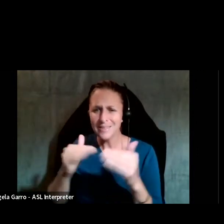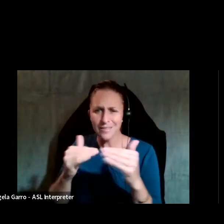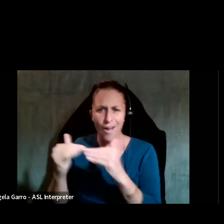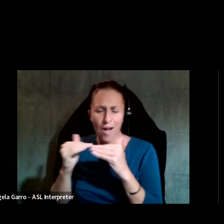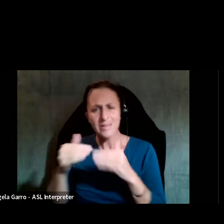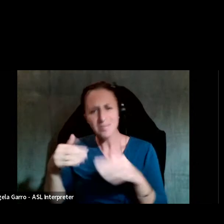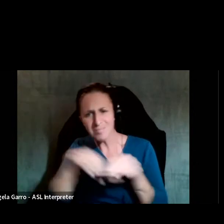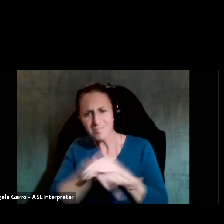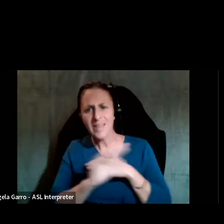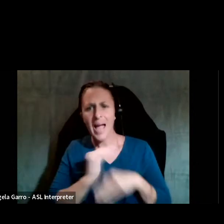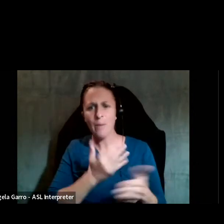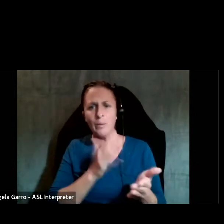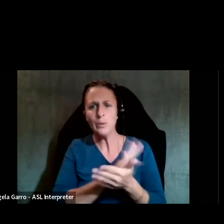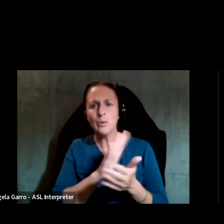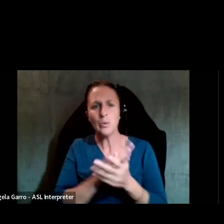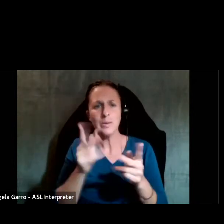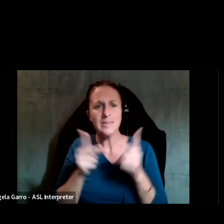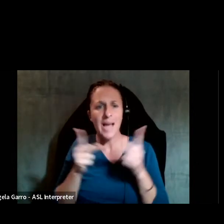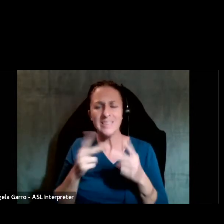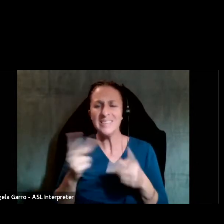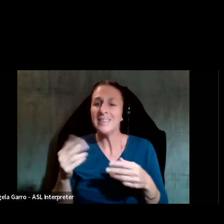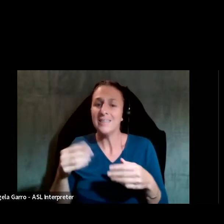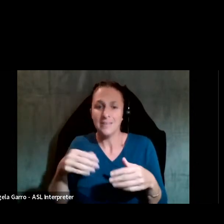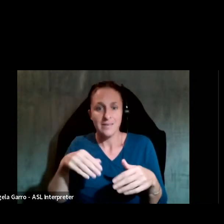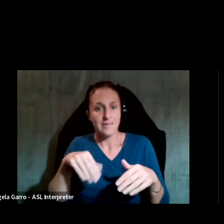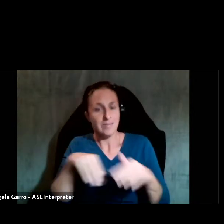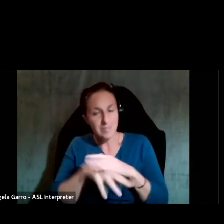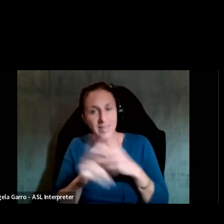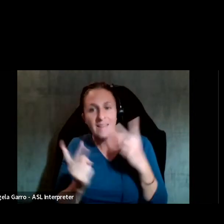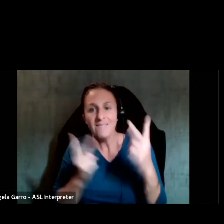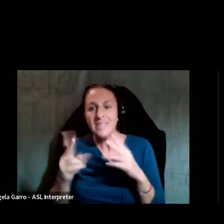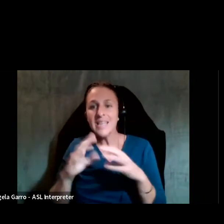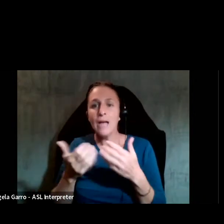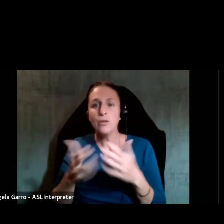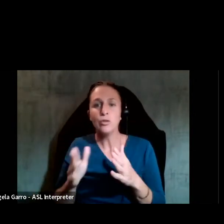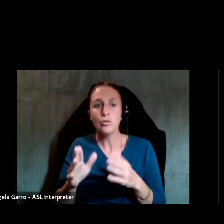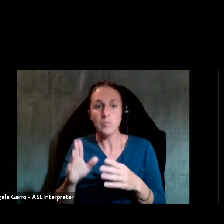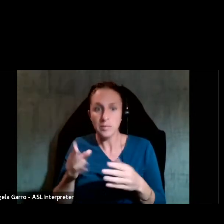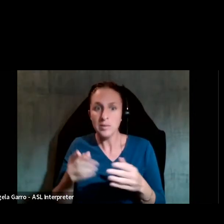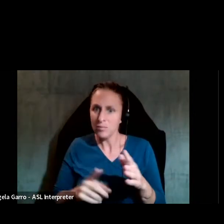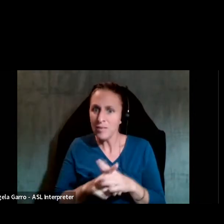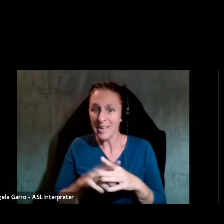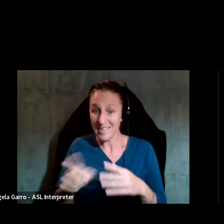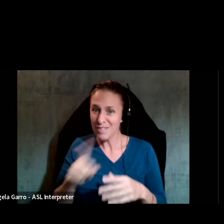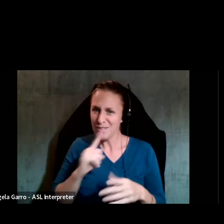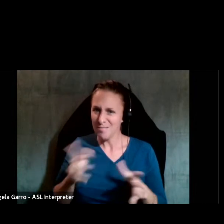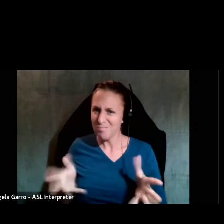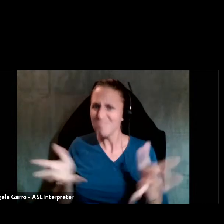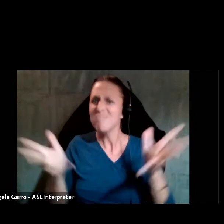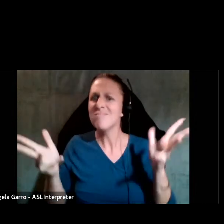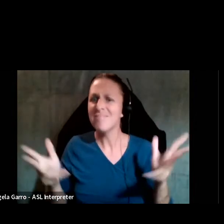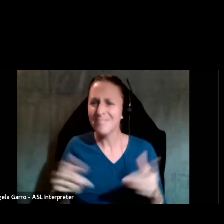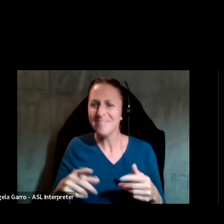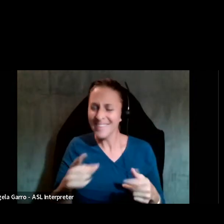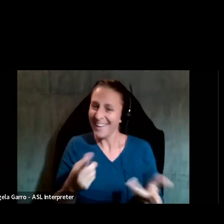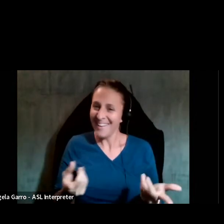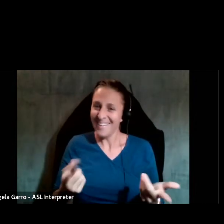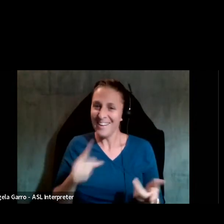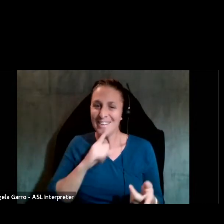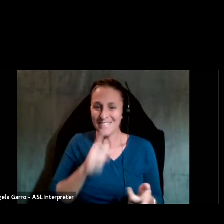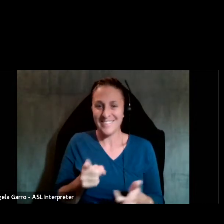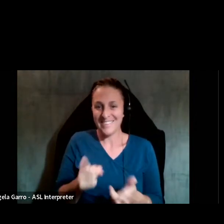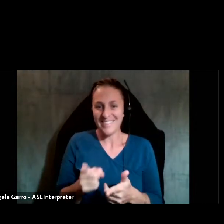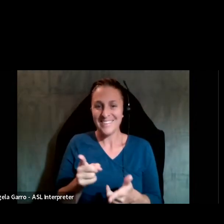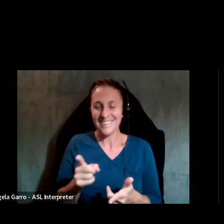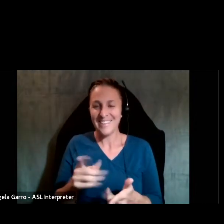and to visit classrooms and be present. And he did it with some fervor. I really appreciated,